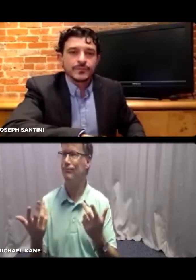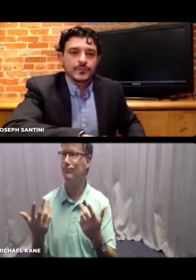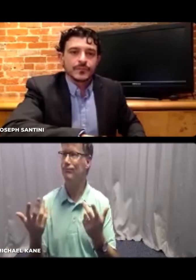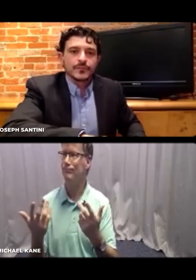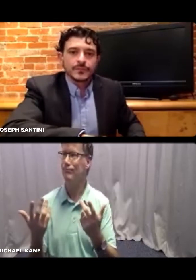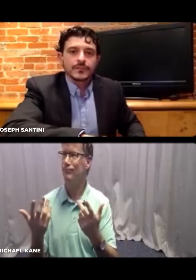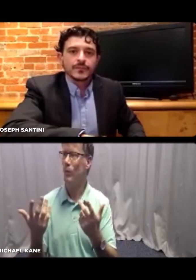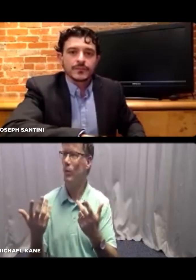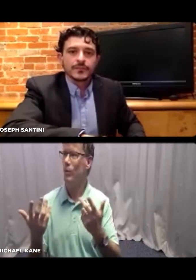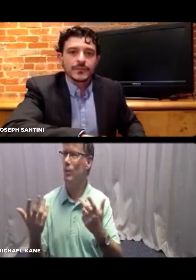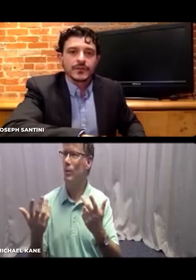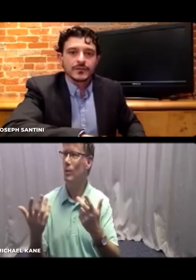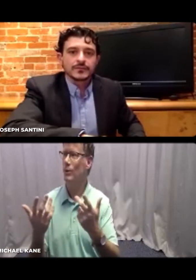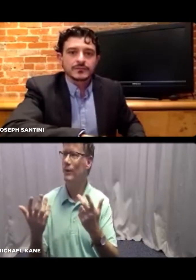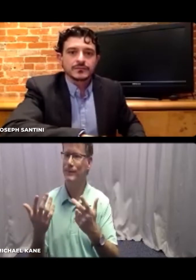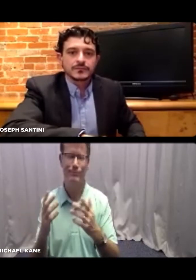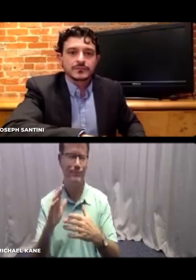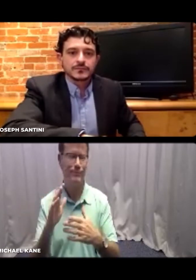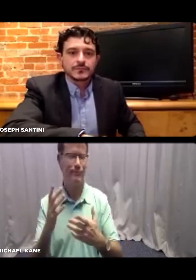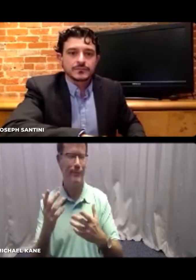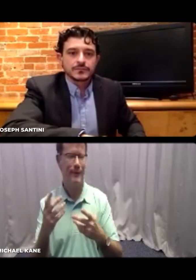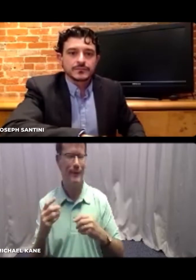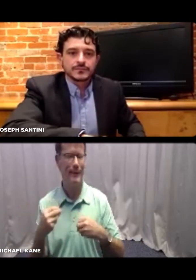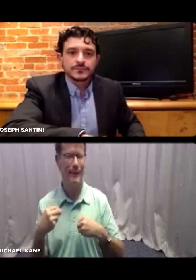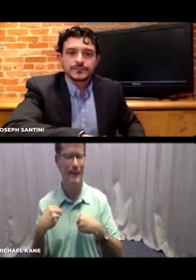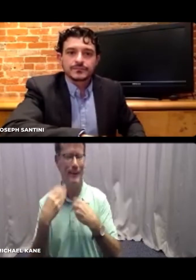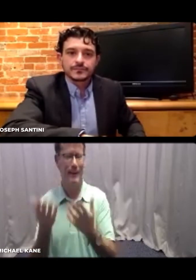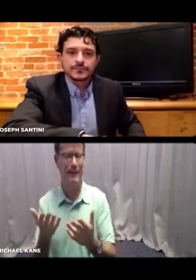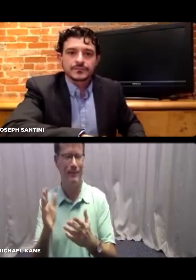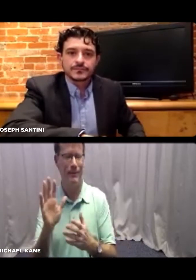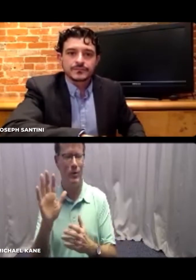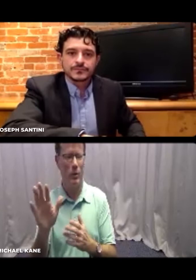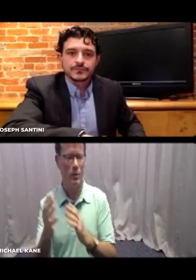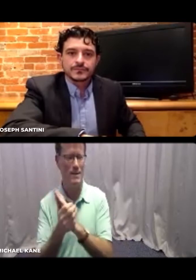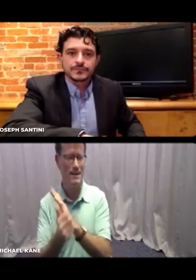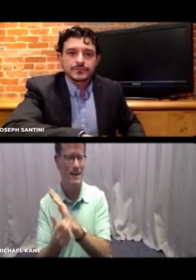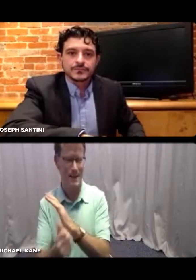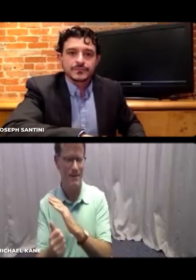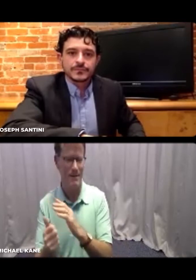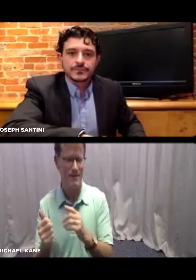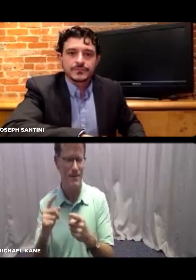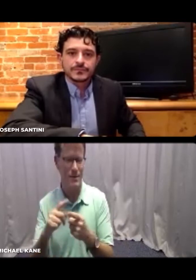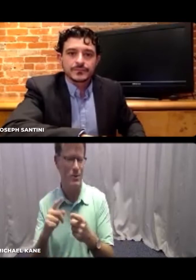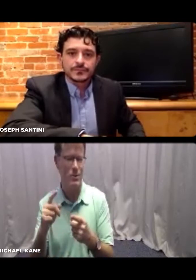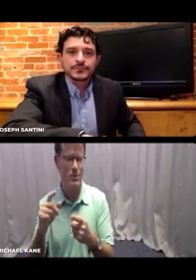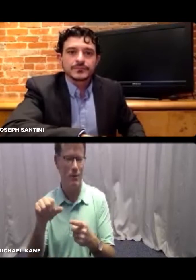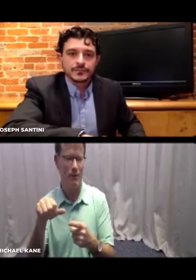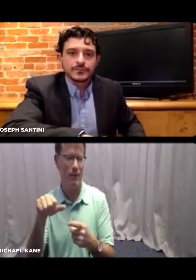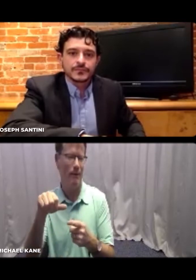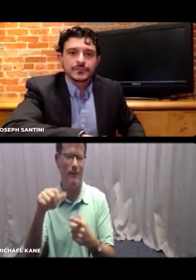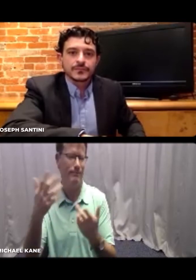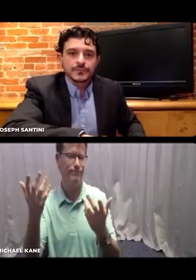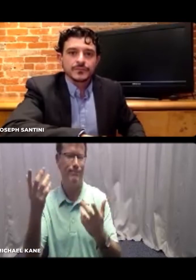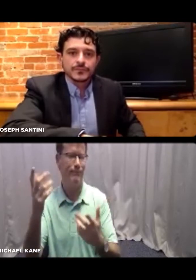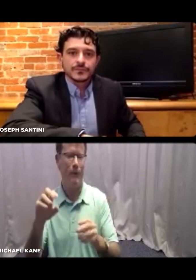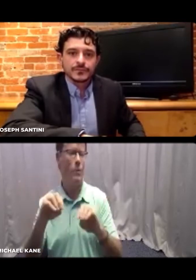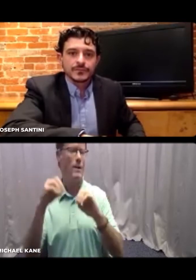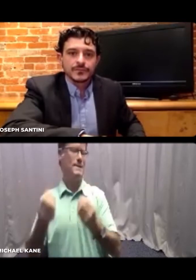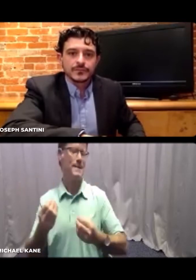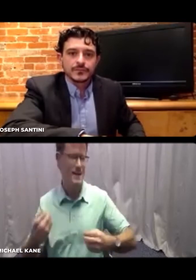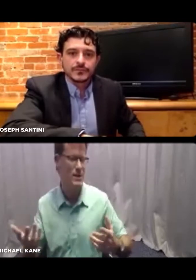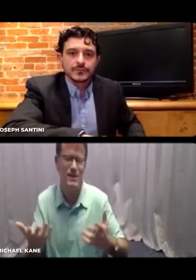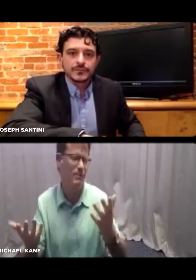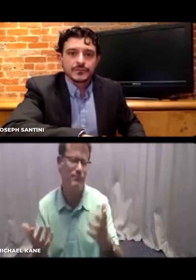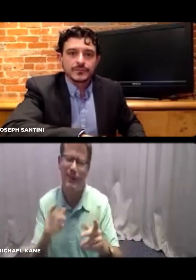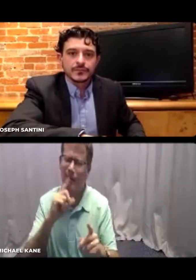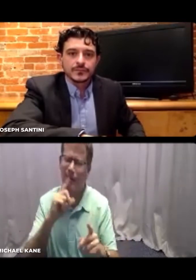to satisfy that. You know, sharing your skills with any particular organization.